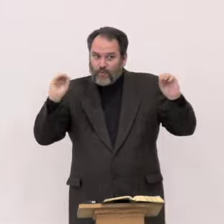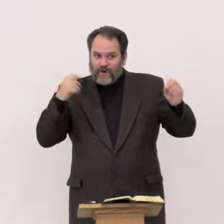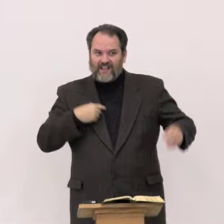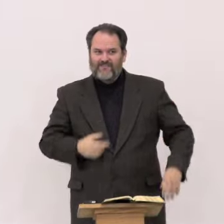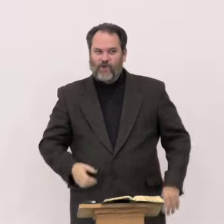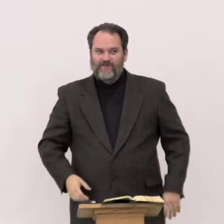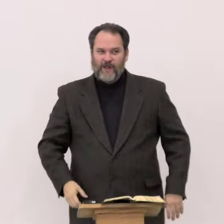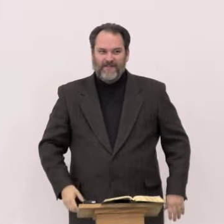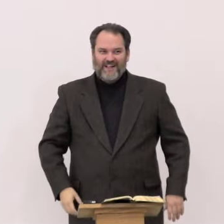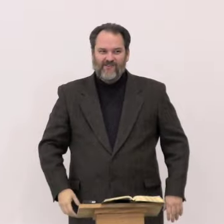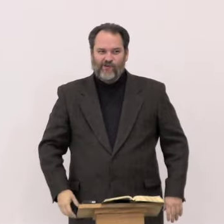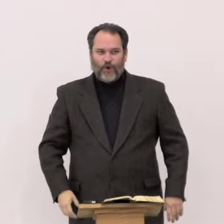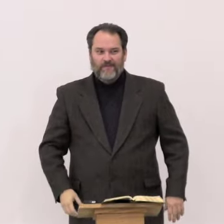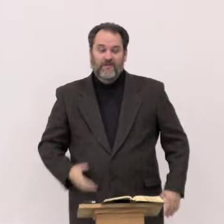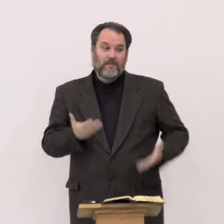I didn't make any sound. I just mouthed stuff.